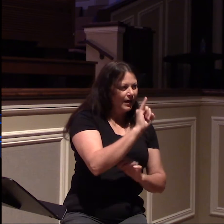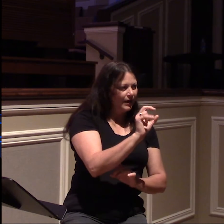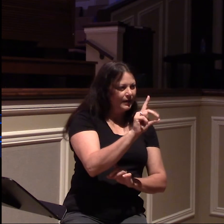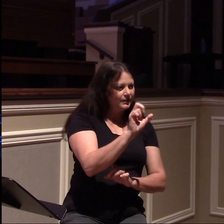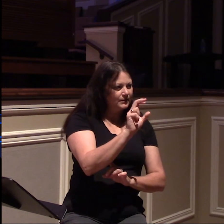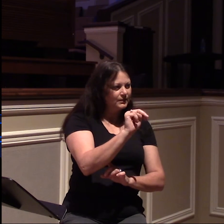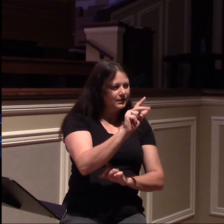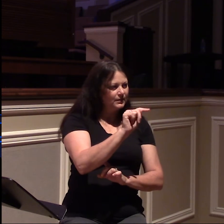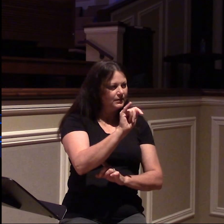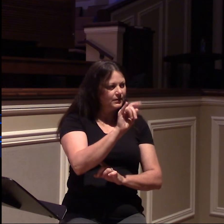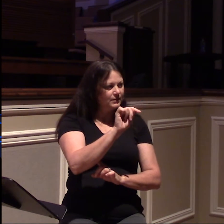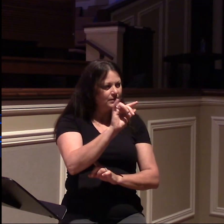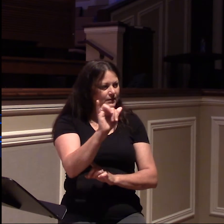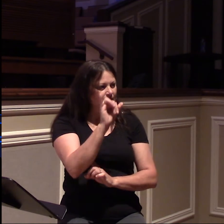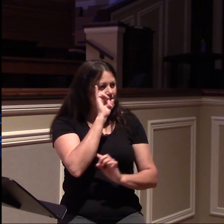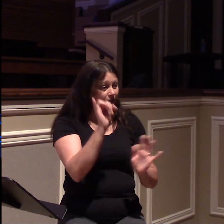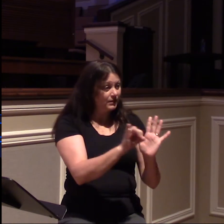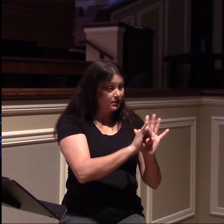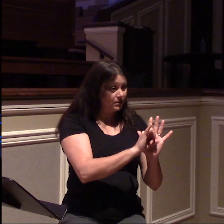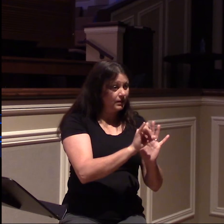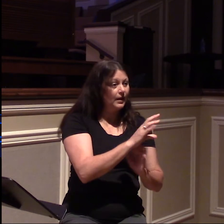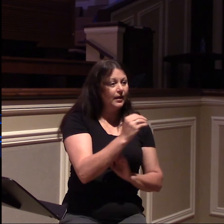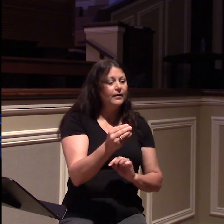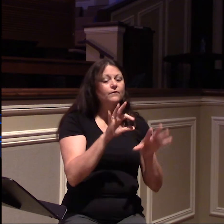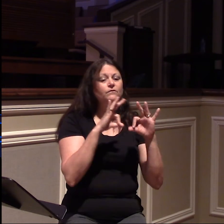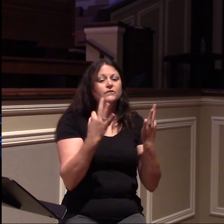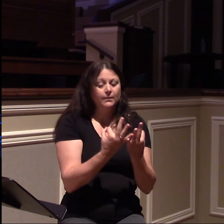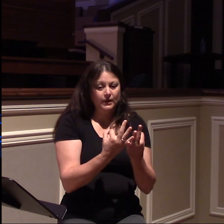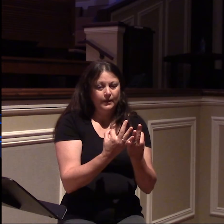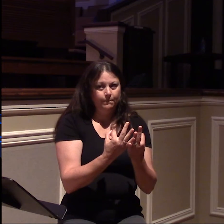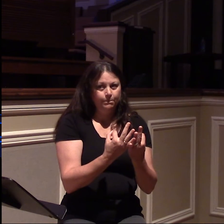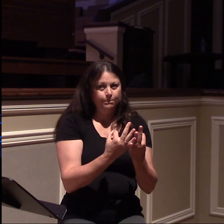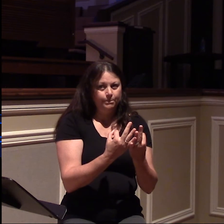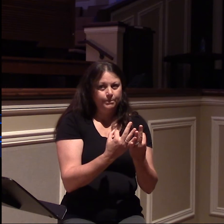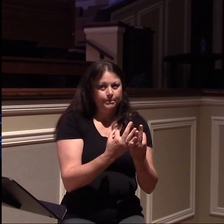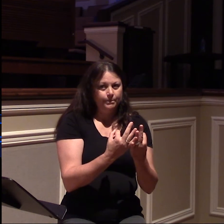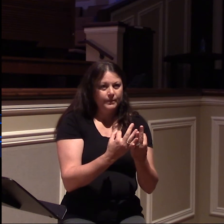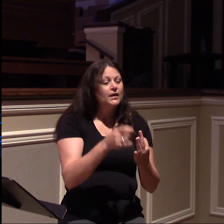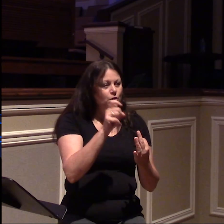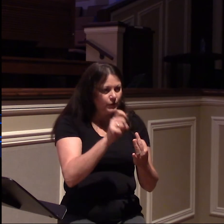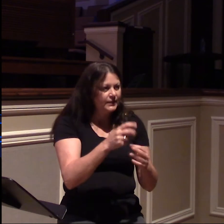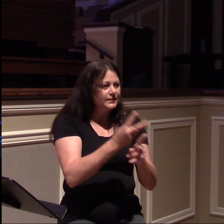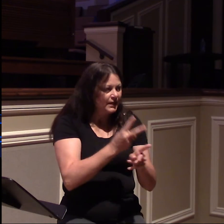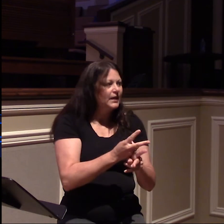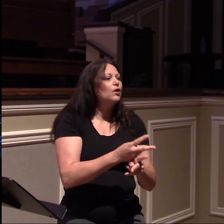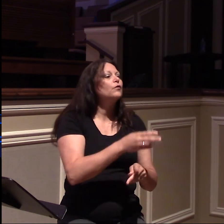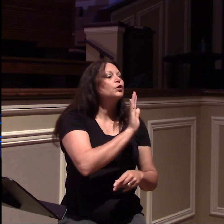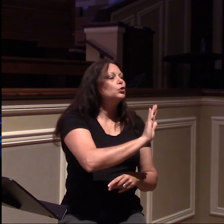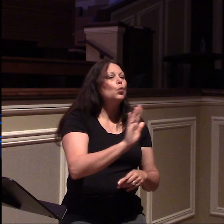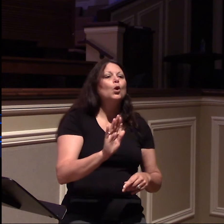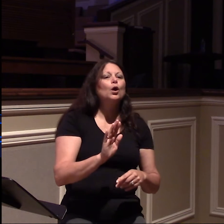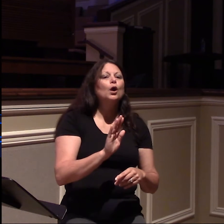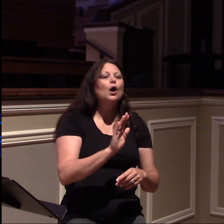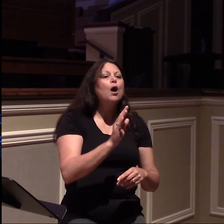understand is that family must be primary. If you don't have it right at home, you need to get that squared away first. And then you'll be ready to serve elsewhere. And